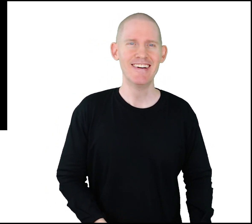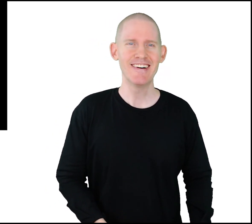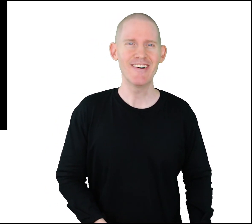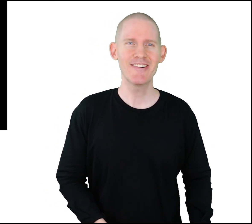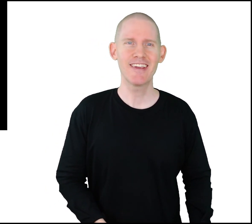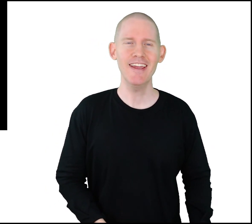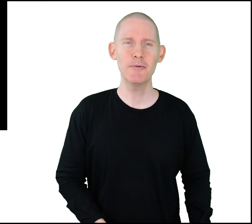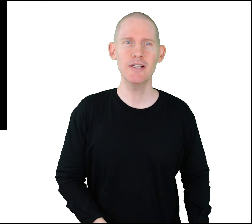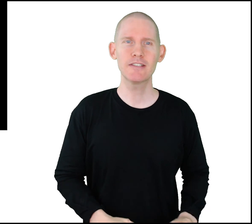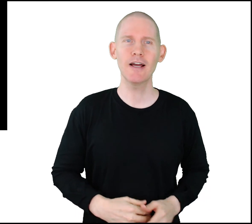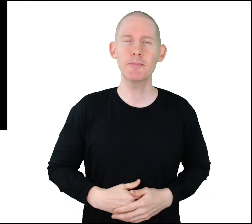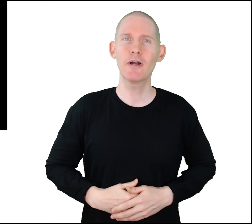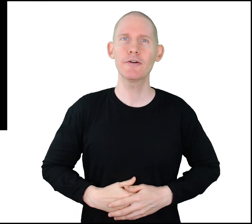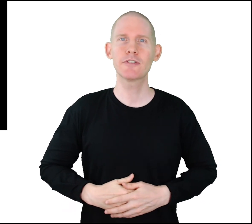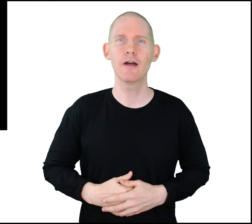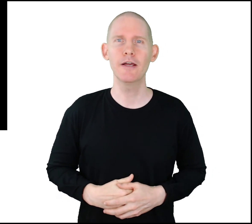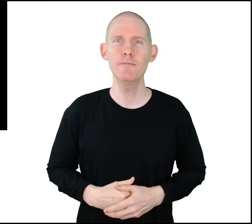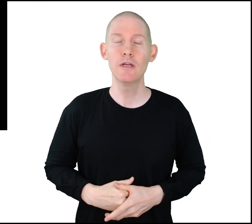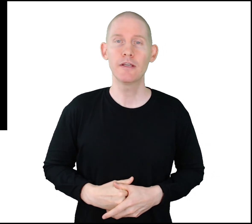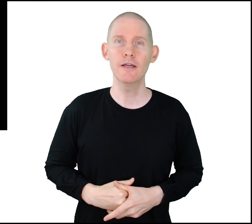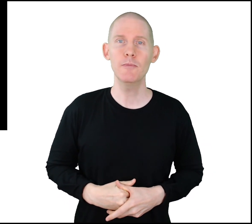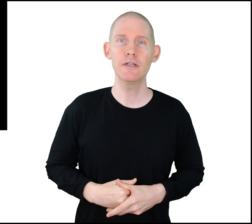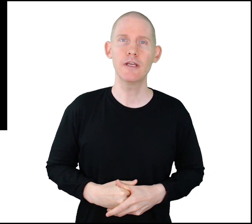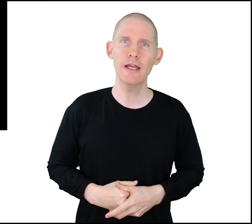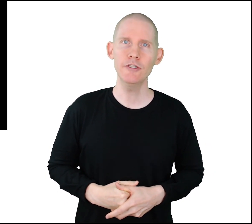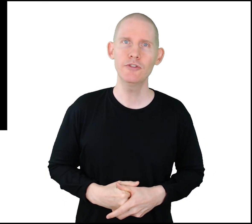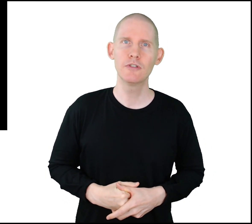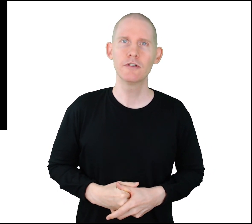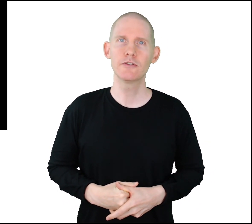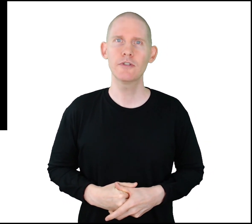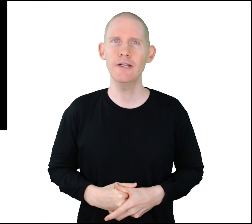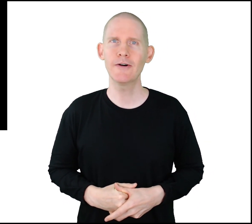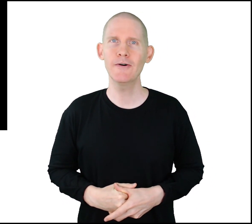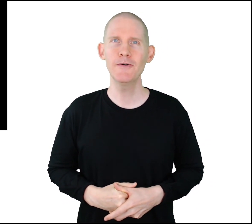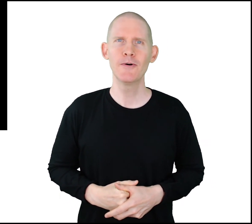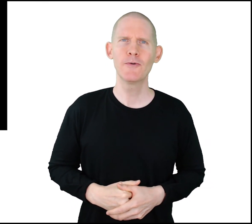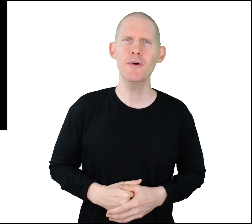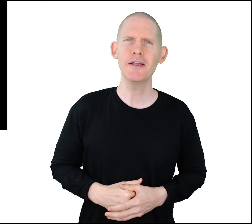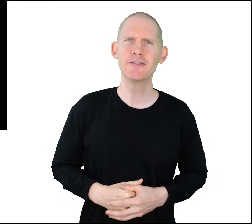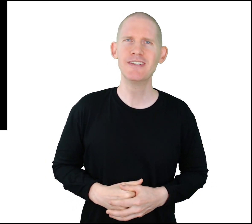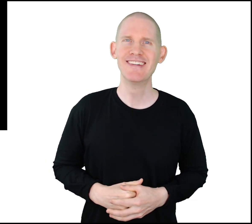Okay, we just talked about how to sign Kim engaged, single, which?